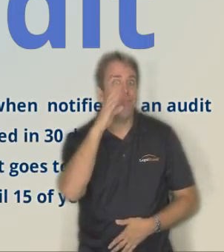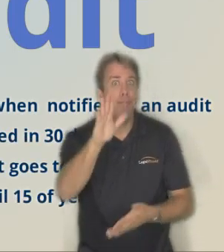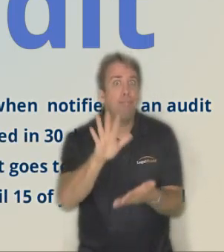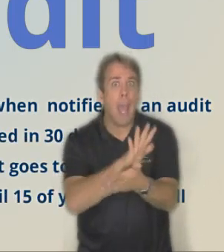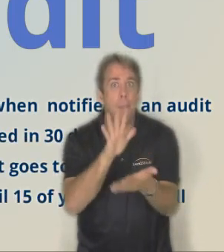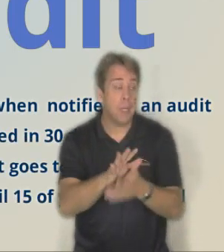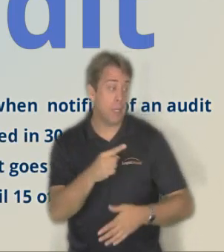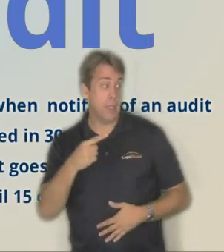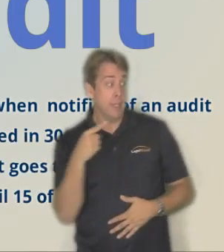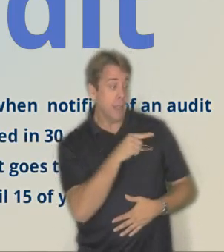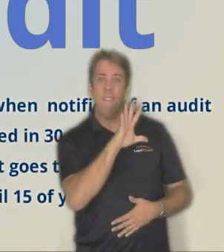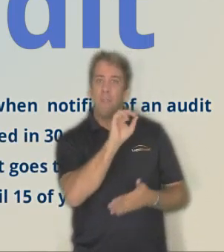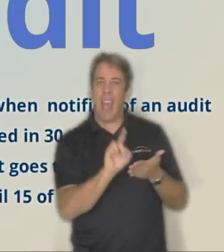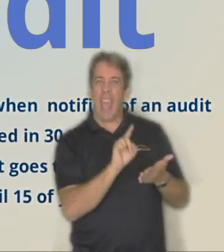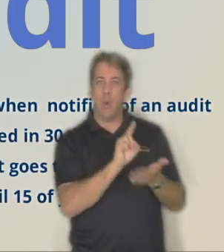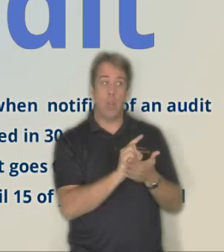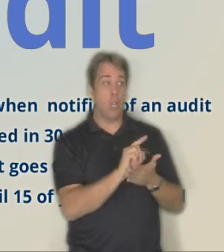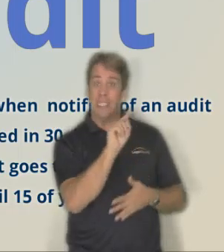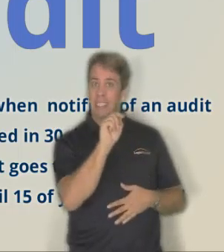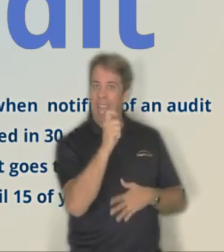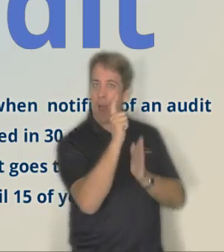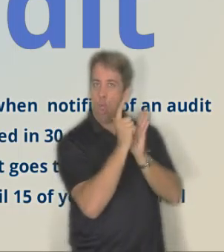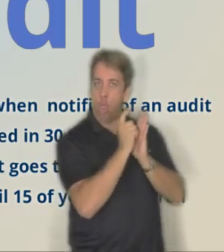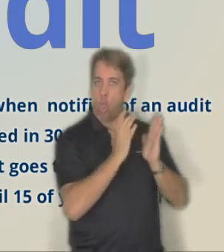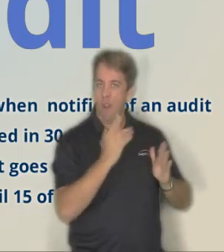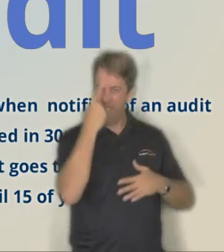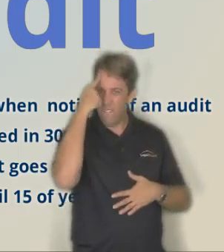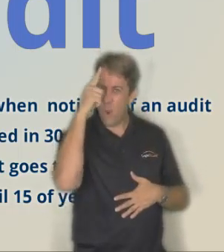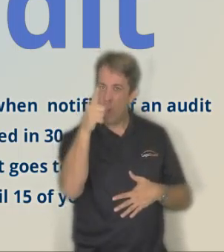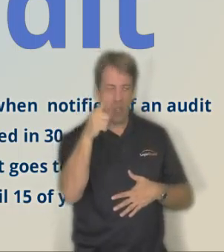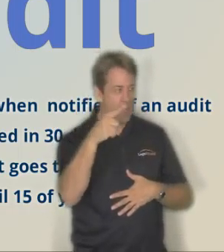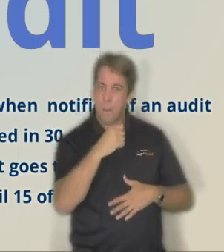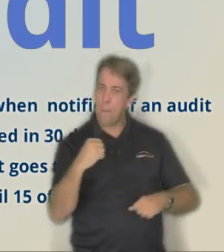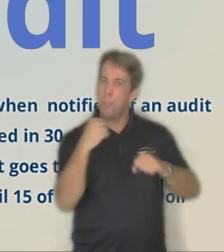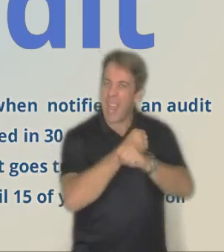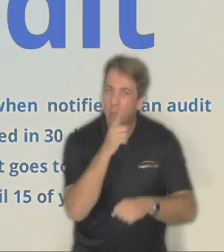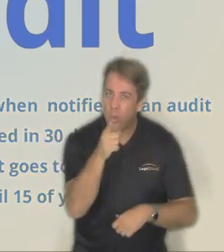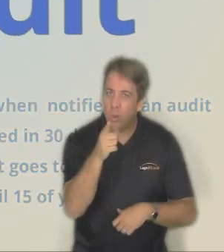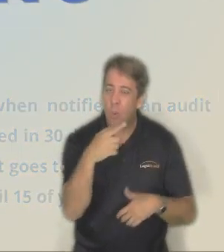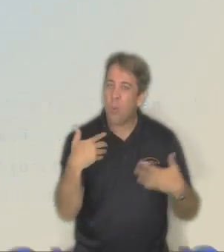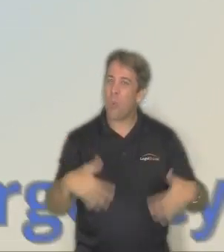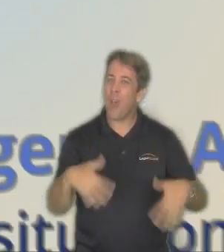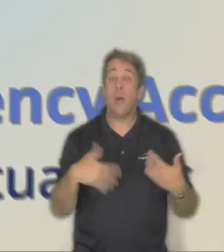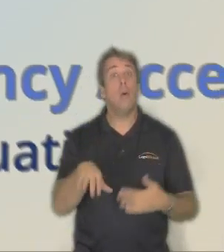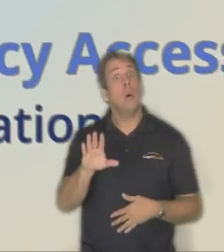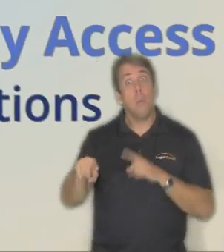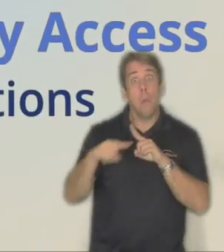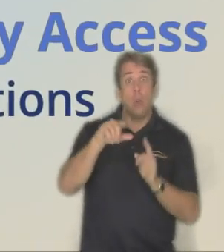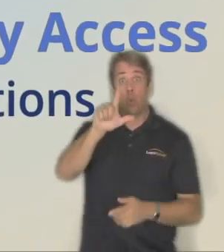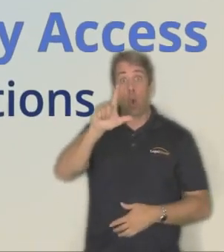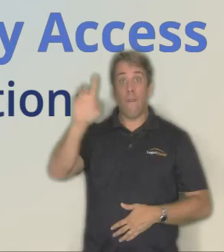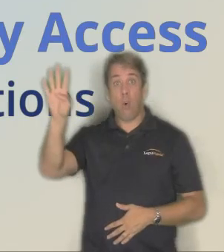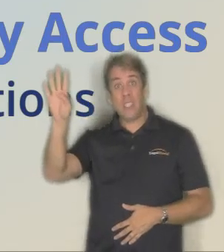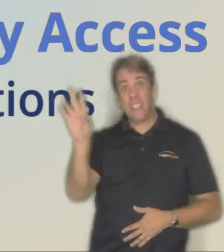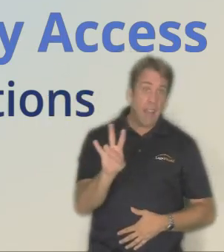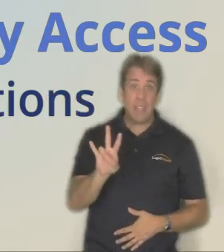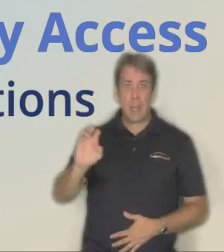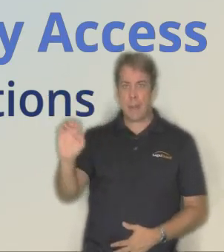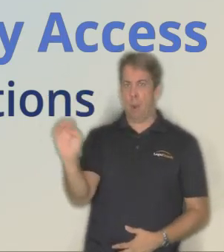audited. We cover back to last year's tax return upon becoming a member. How about 24-hour, 7-day-a-week